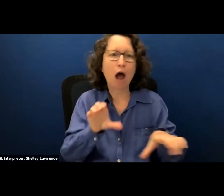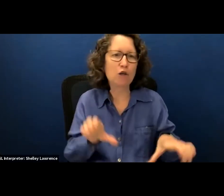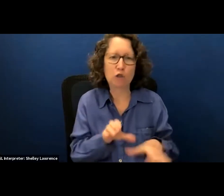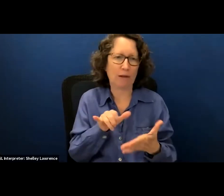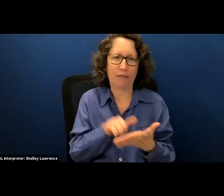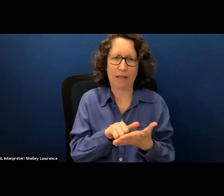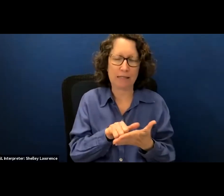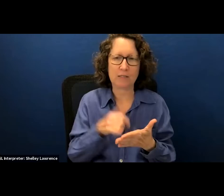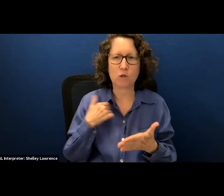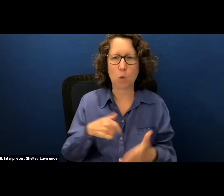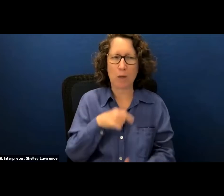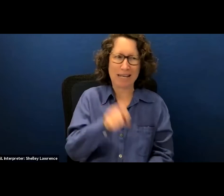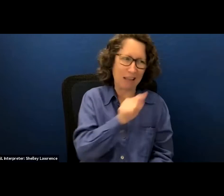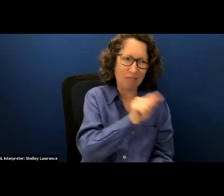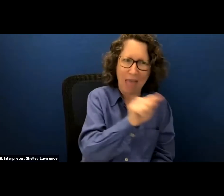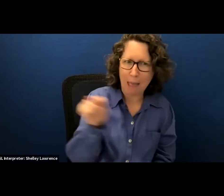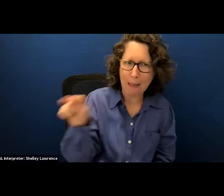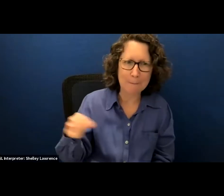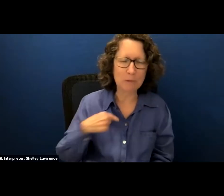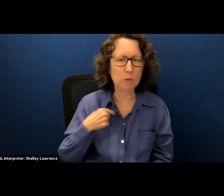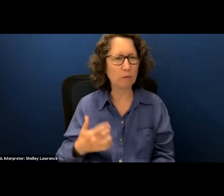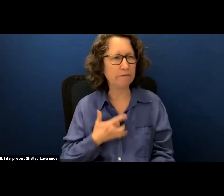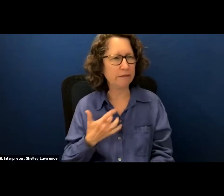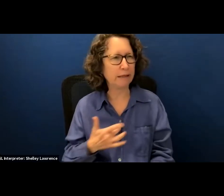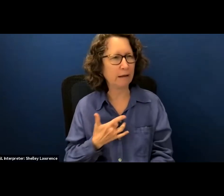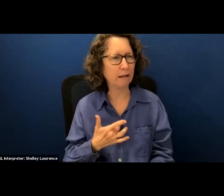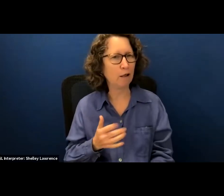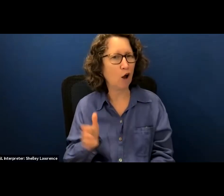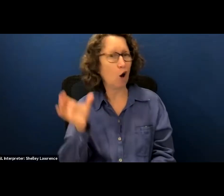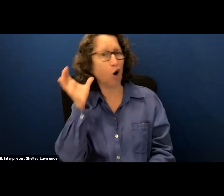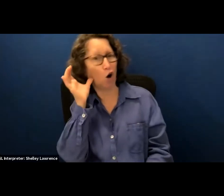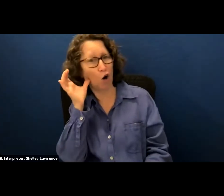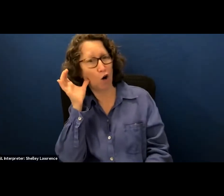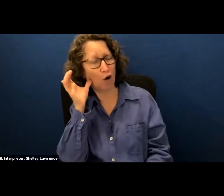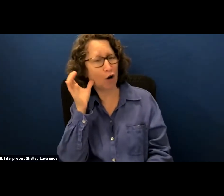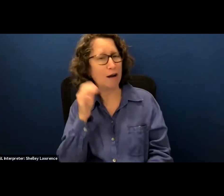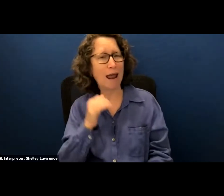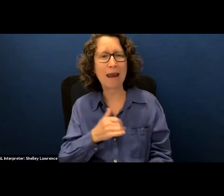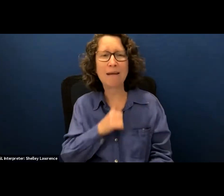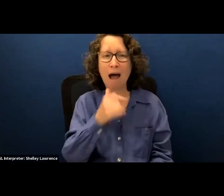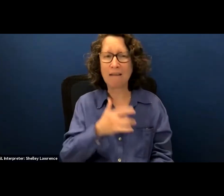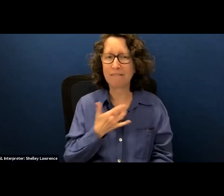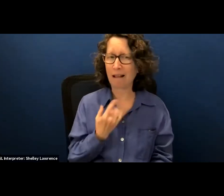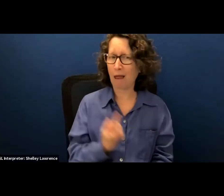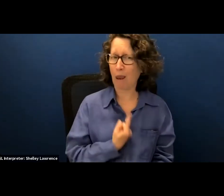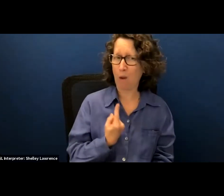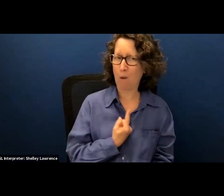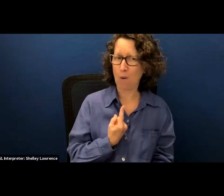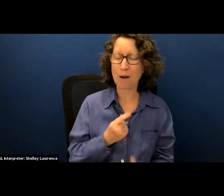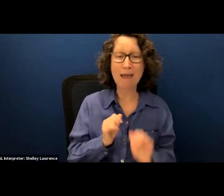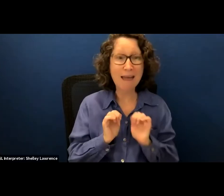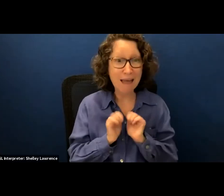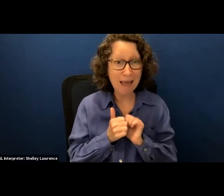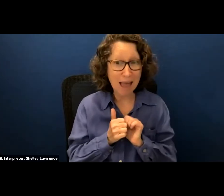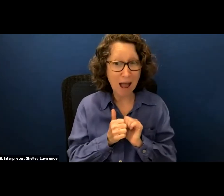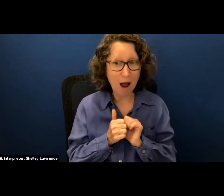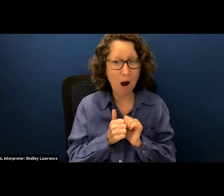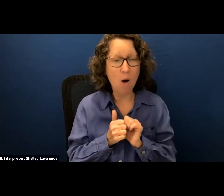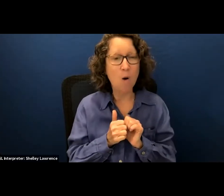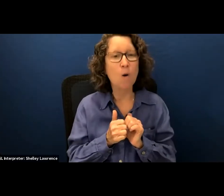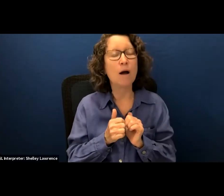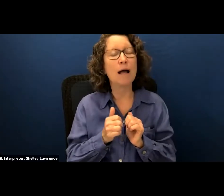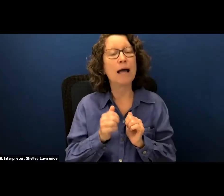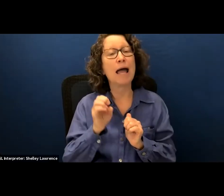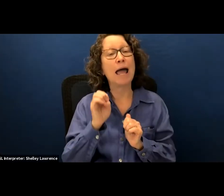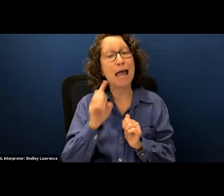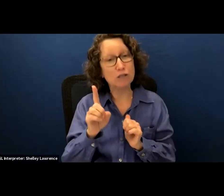need them to feel heard and less alone. And I think we can do this by extending the resources and